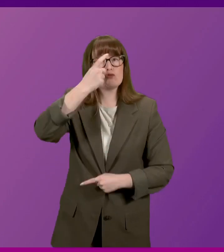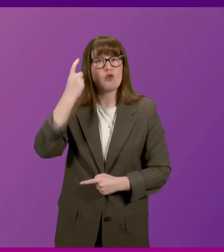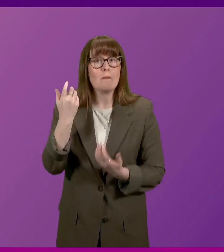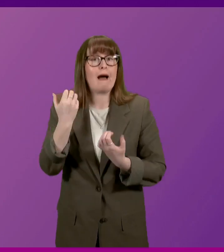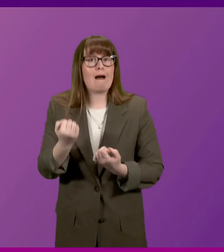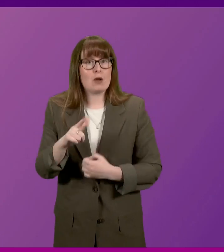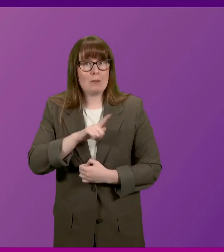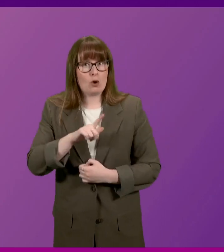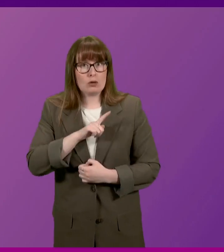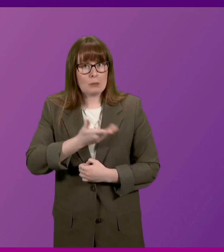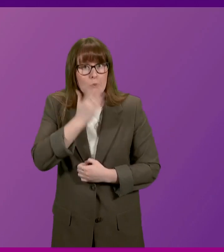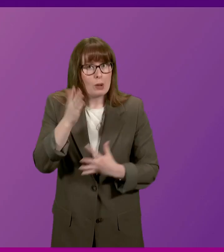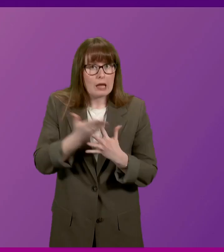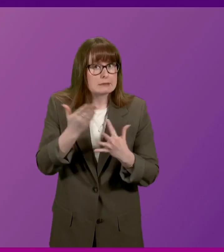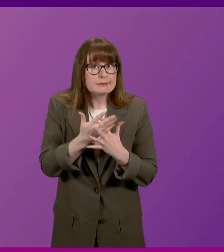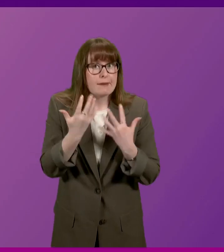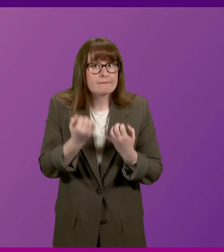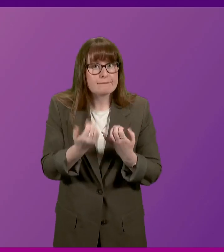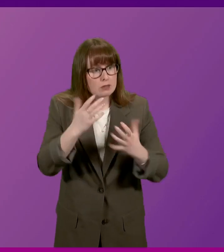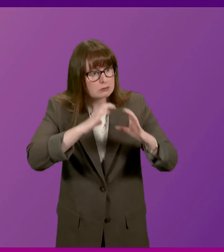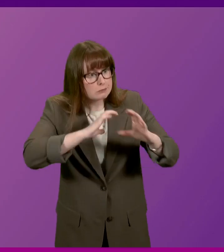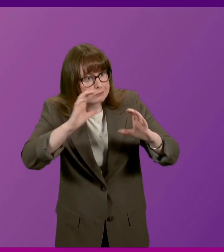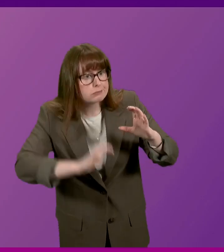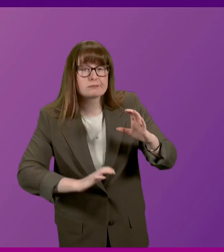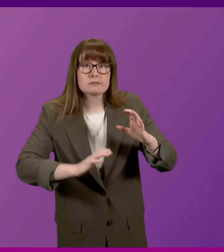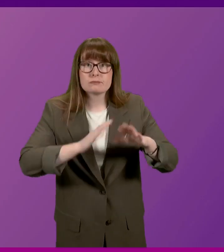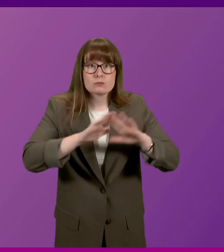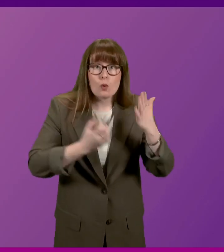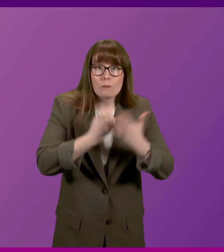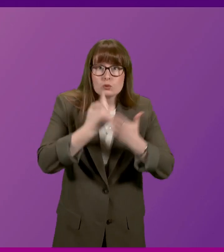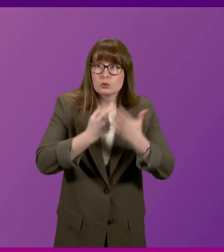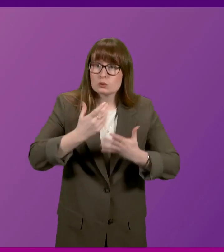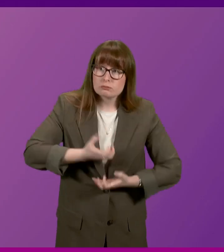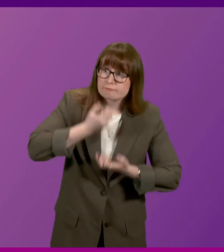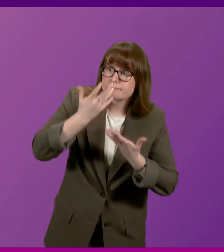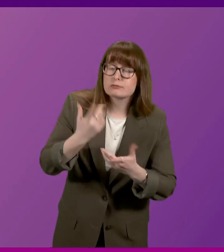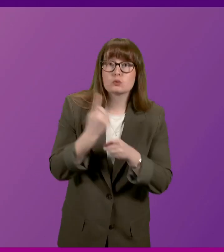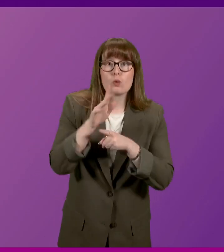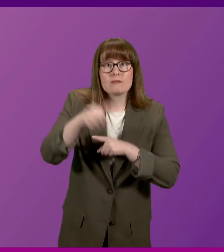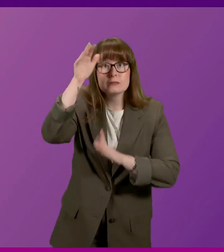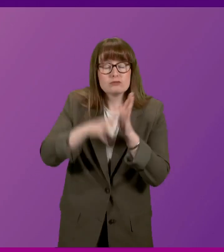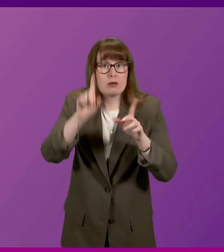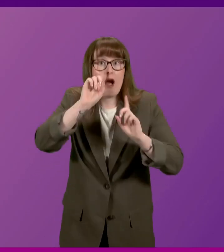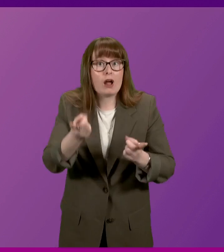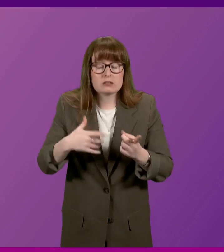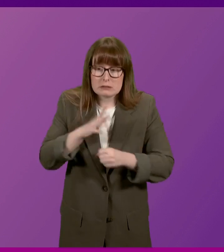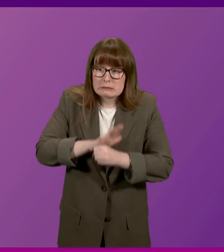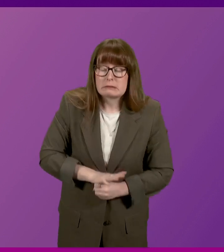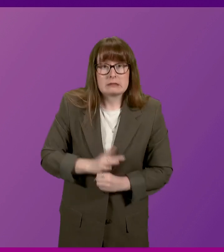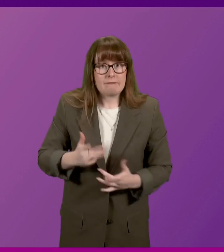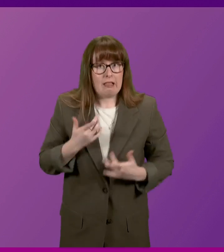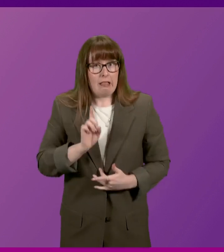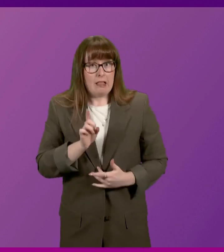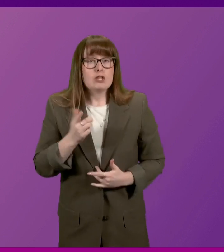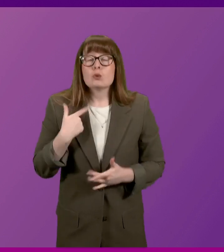because they have a lack of access to information in BSL, a lack of opportunity to talk about their experiences of domestic abuse in BSL.